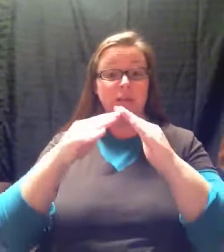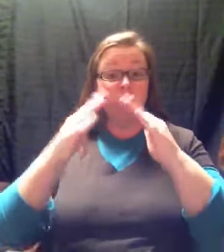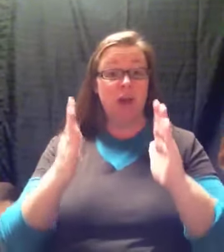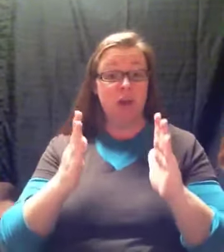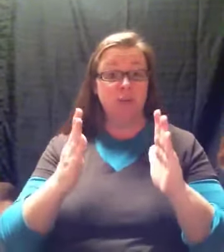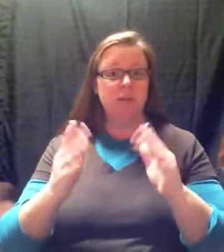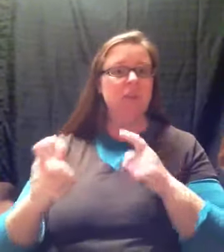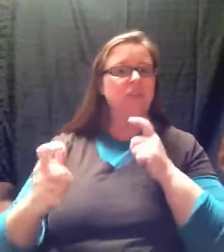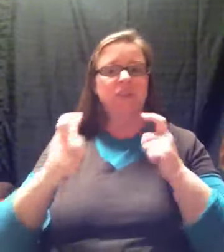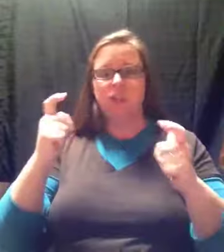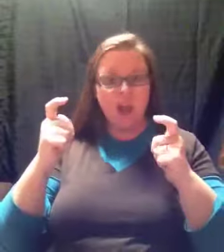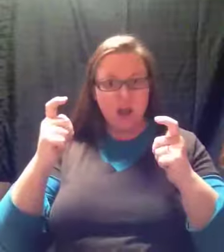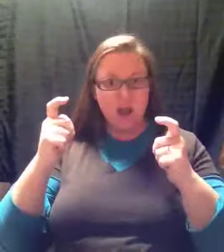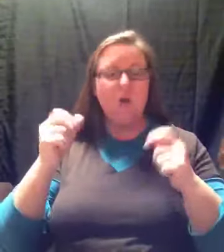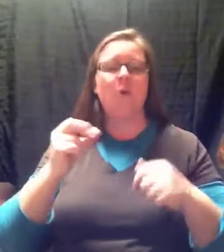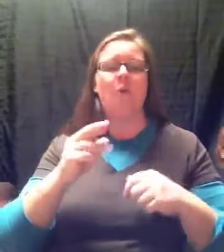your house ha or?